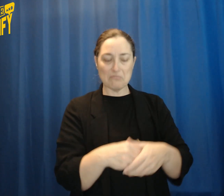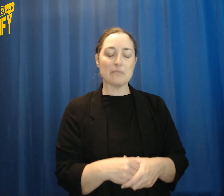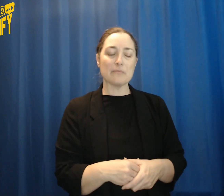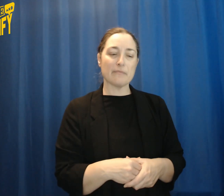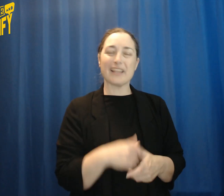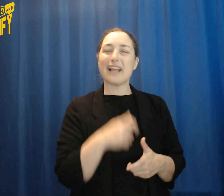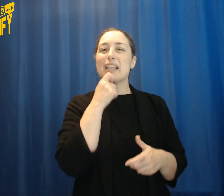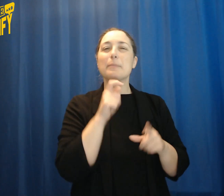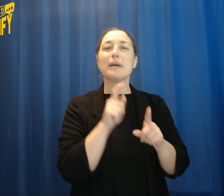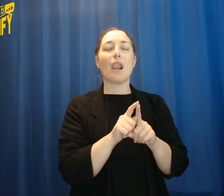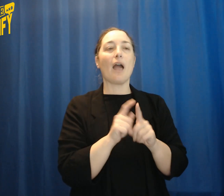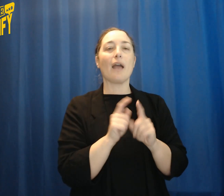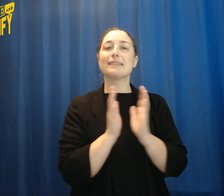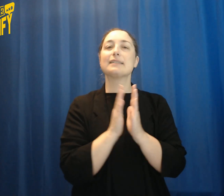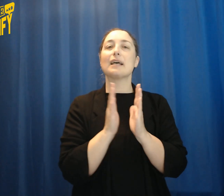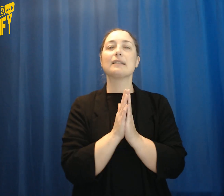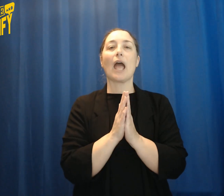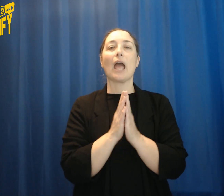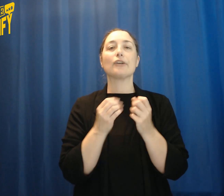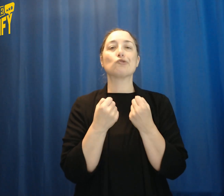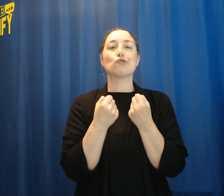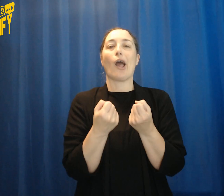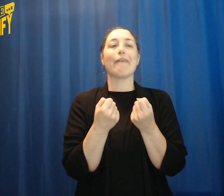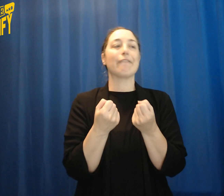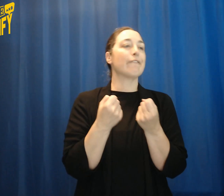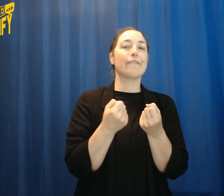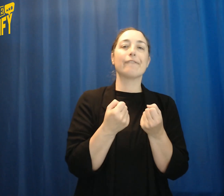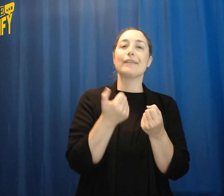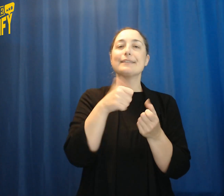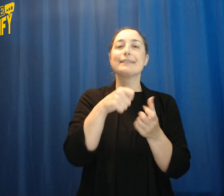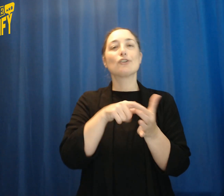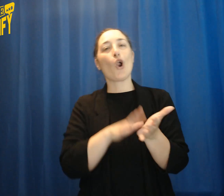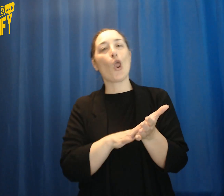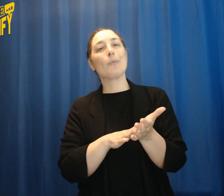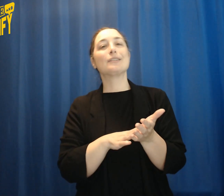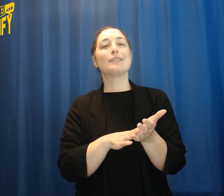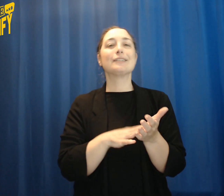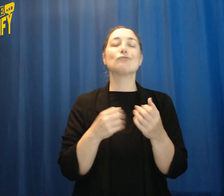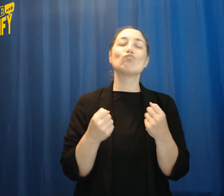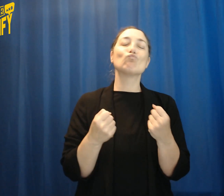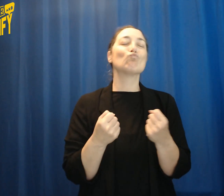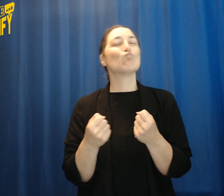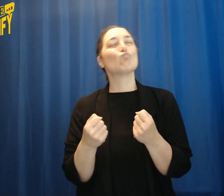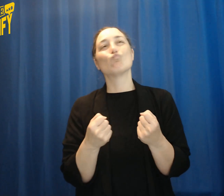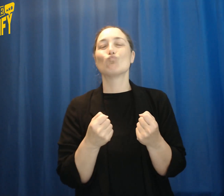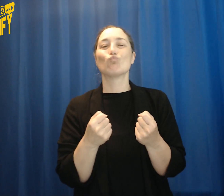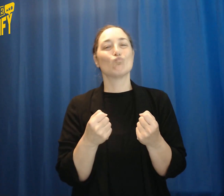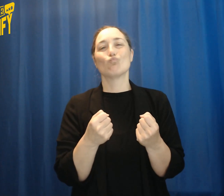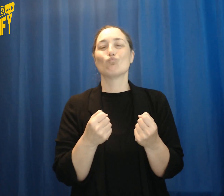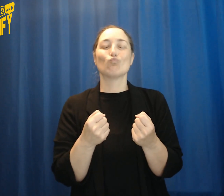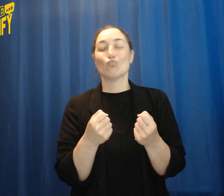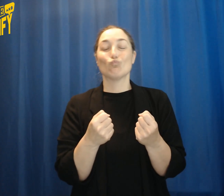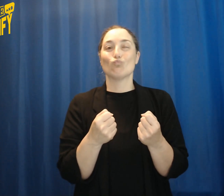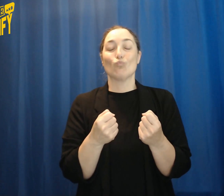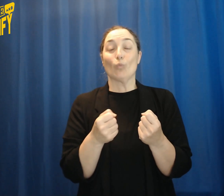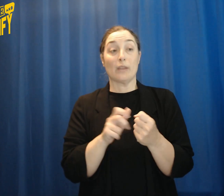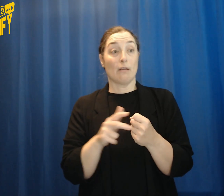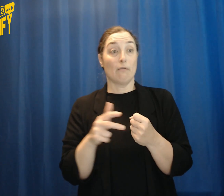on a Sunday doing, 60 and taking it nice and easy, and then you pull onto a freeway and the car's just going boom,